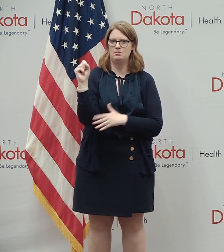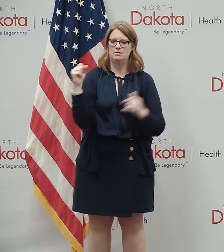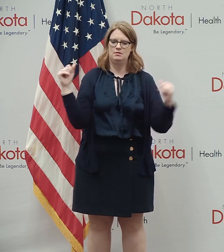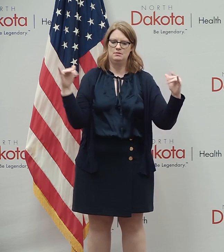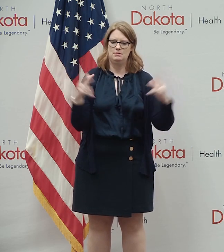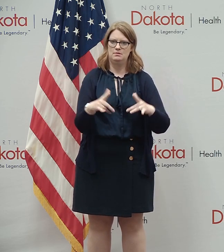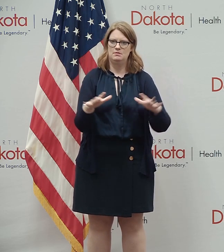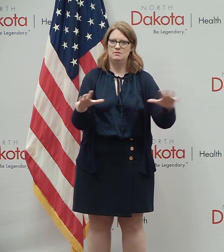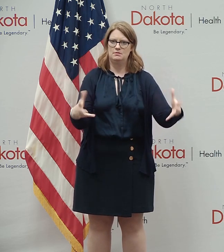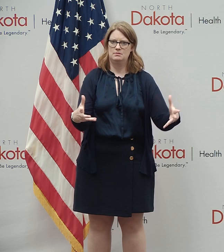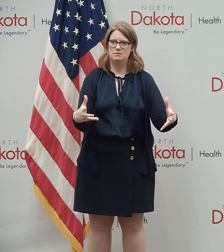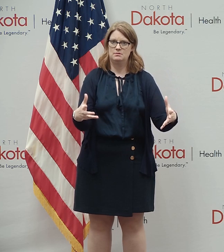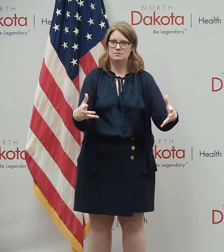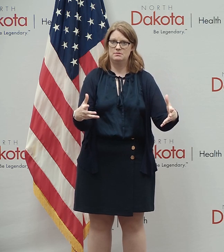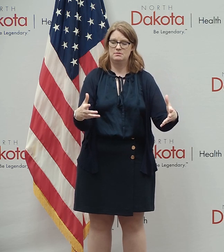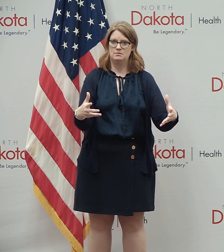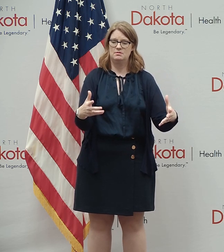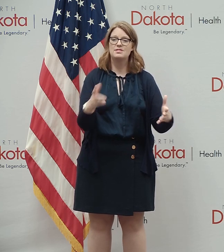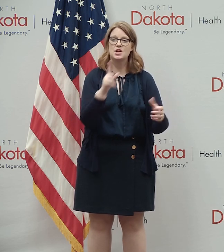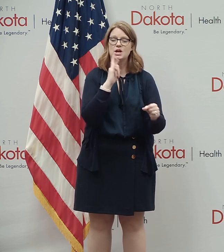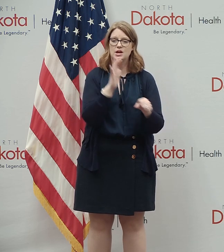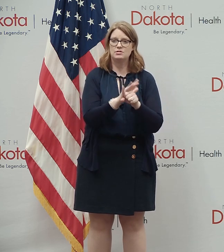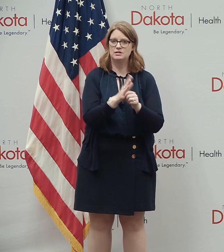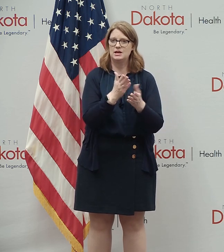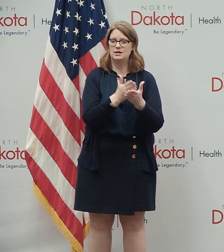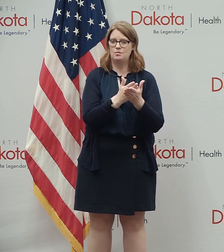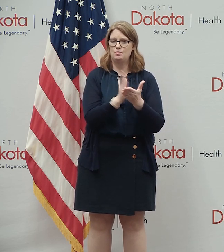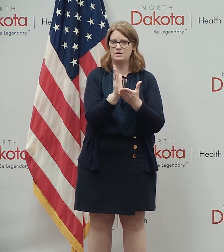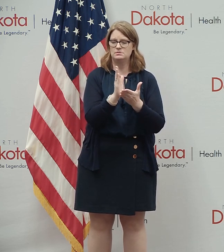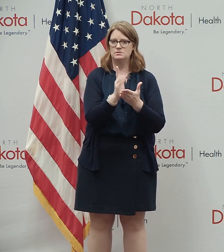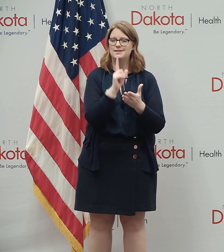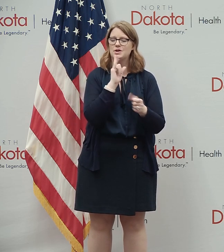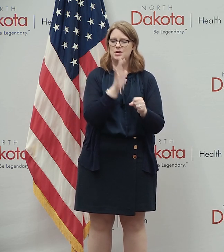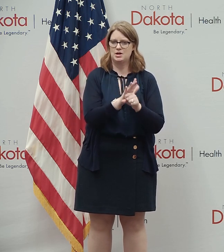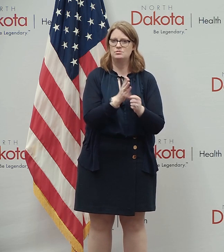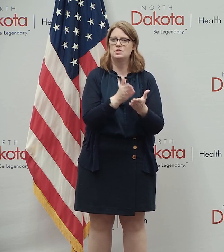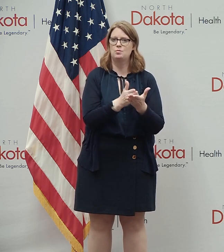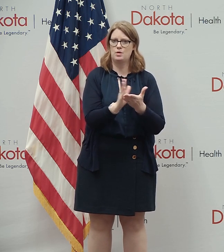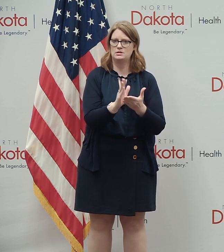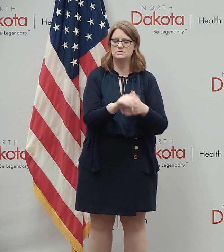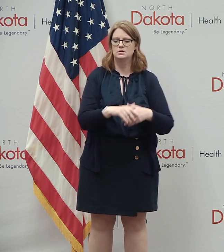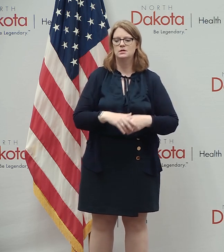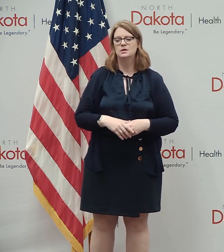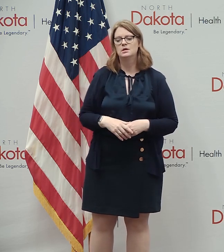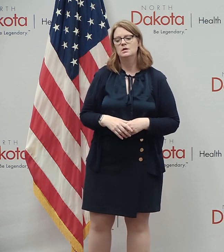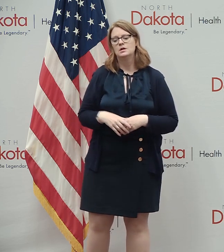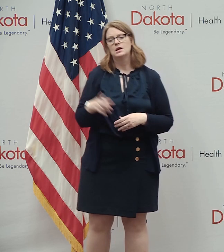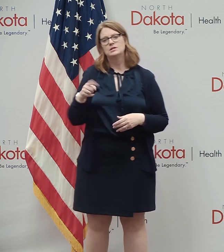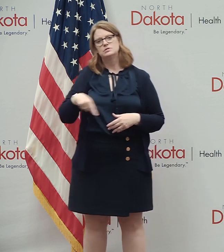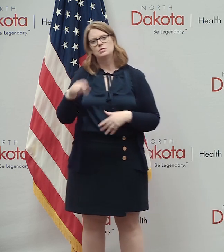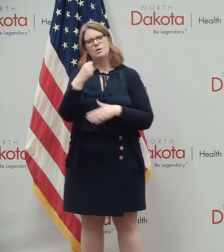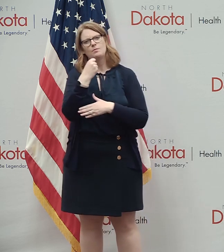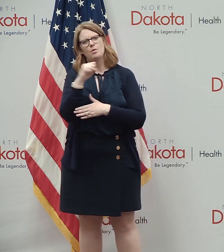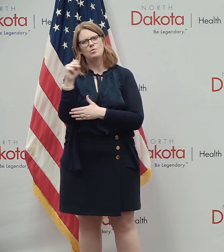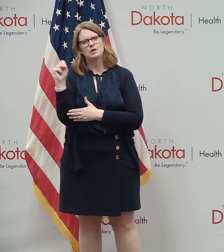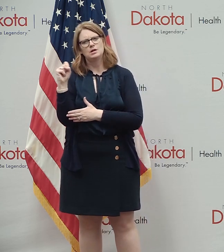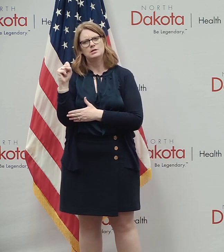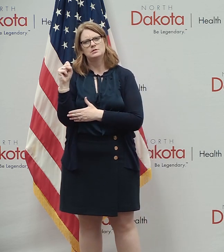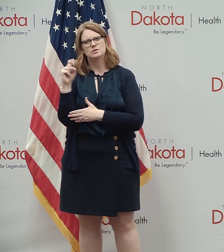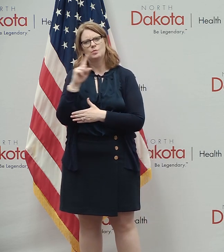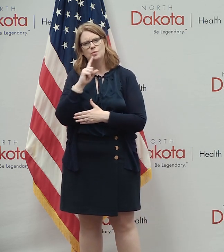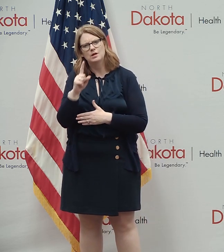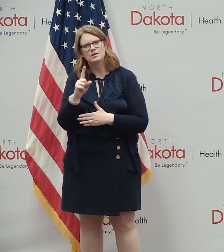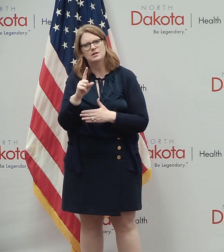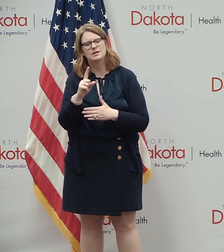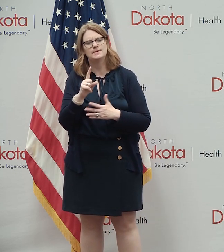those are American rights. We also encourage people, as you're protesting, to bring with you the humility